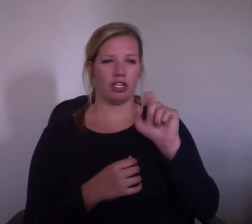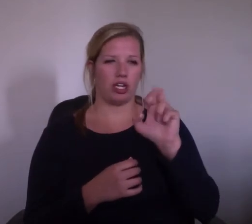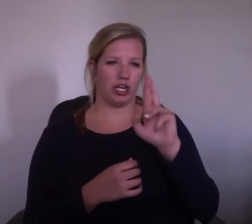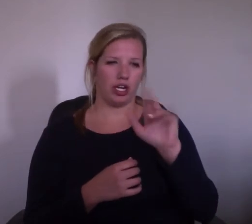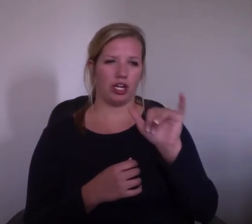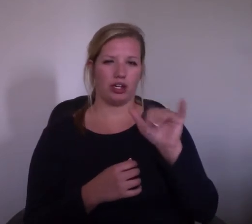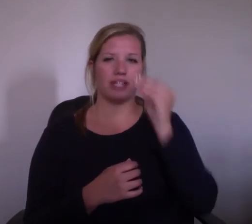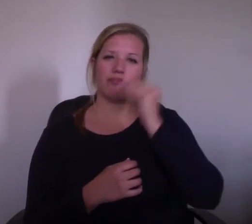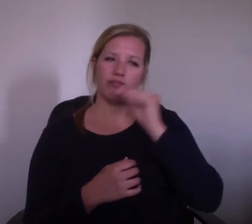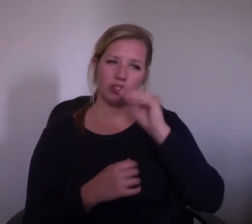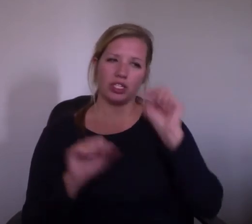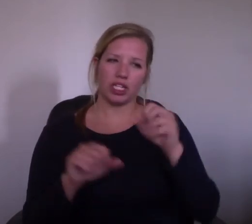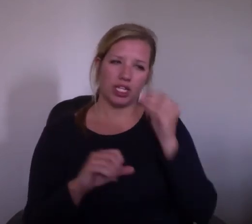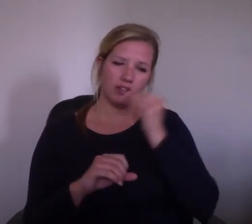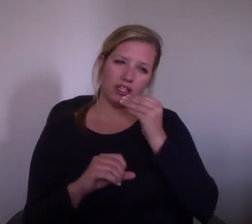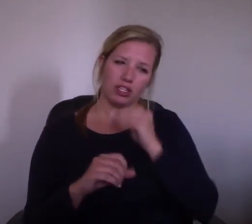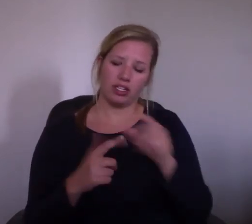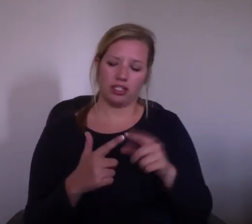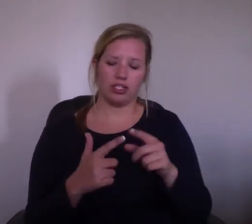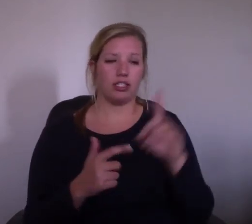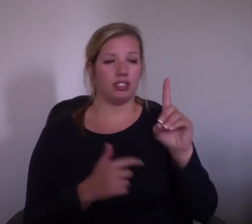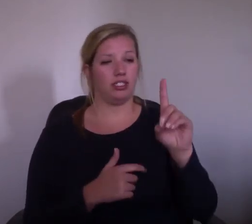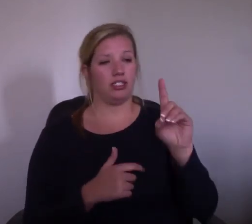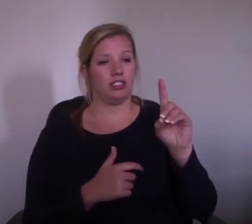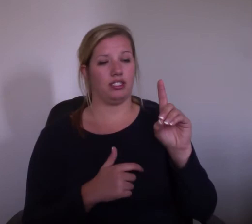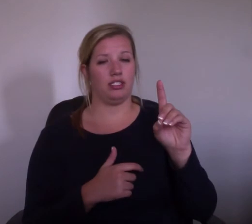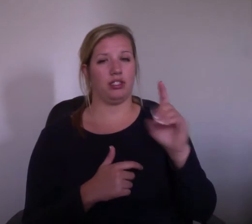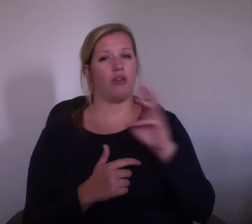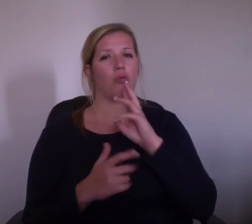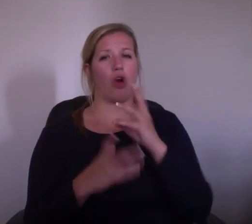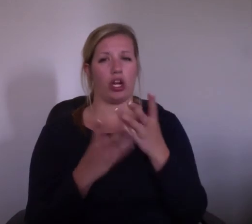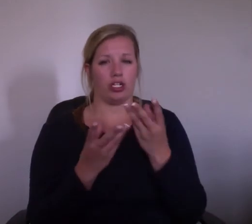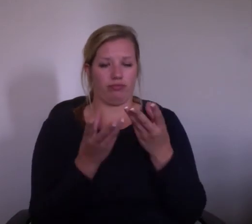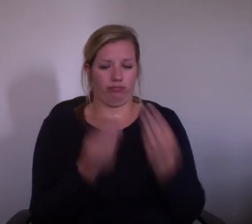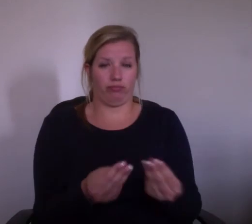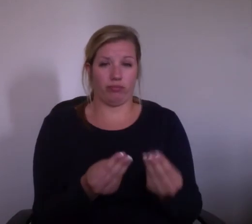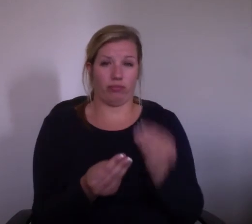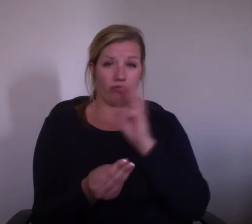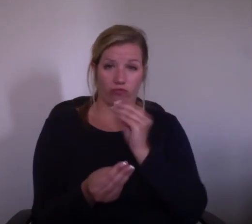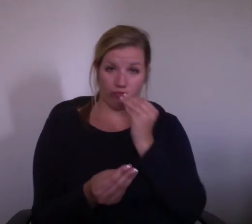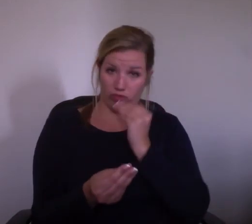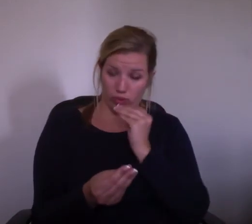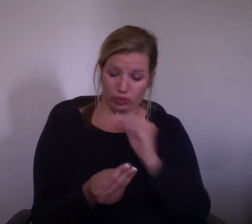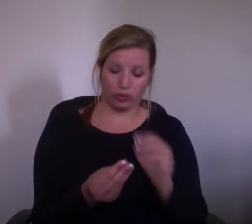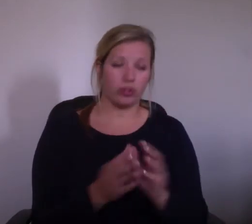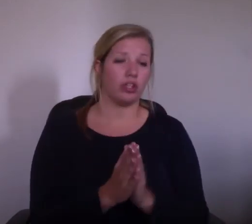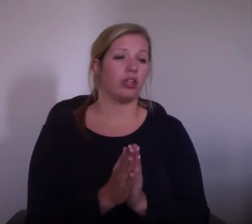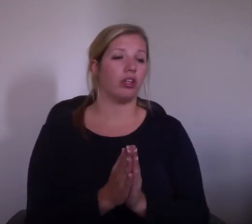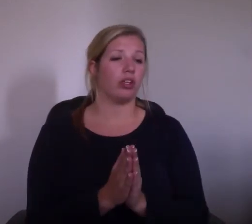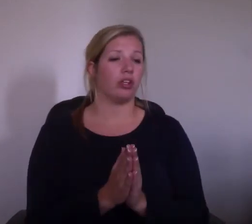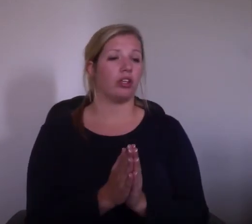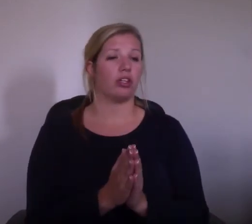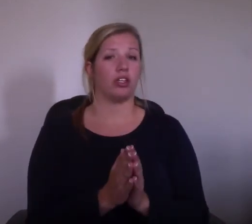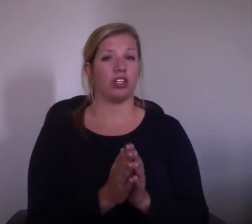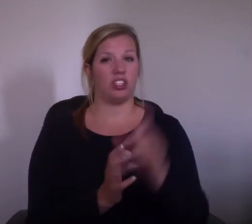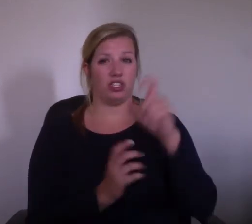buy. There's dehydrated food. There's many options out there for non-perishable food. You should have a